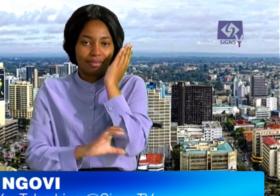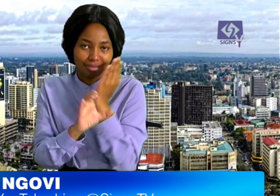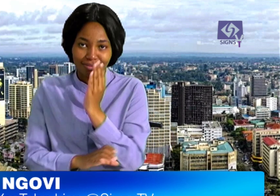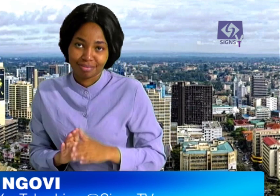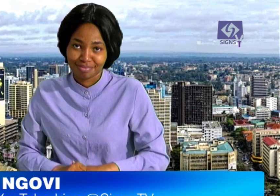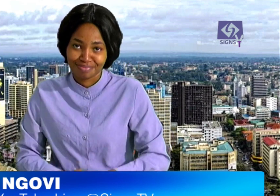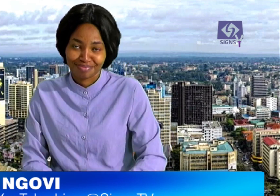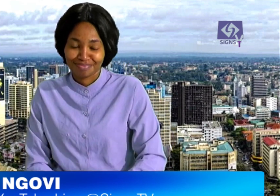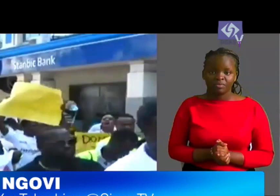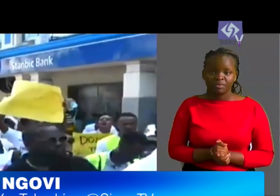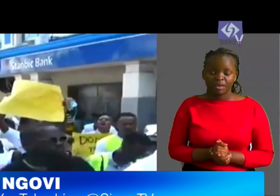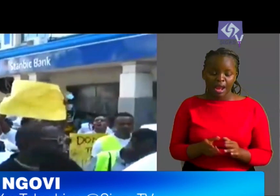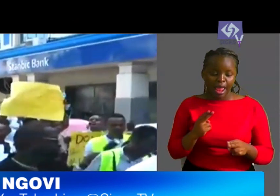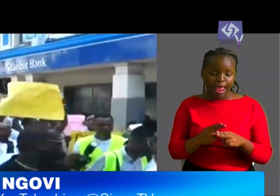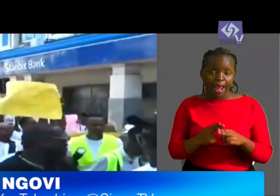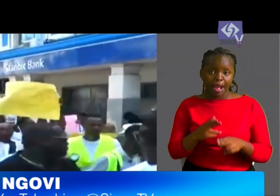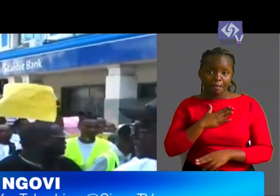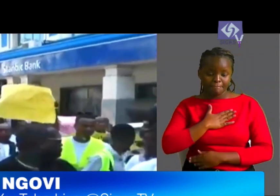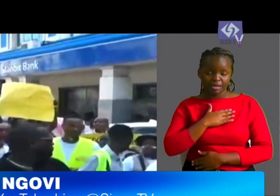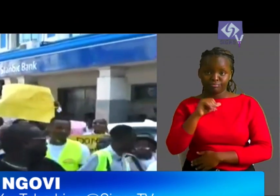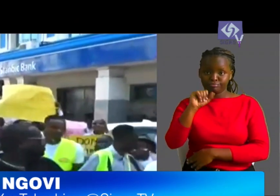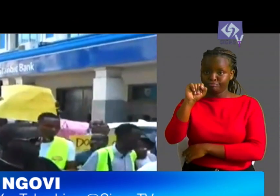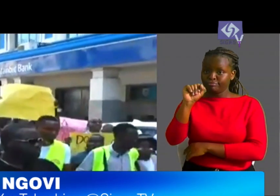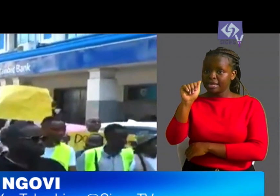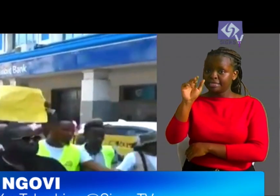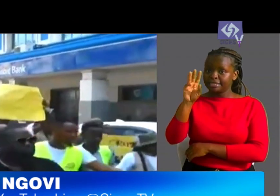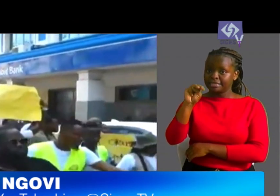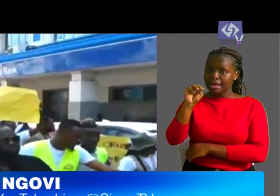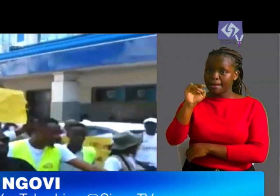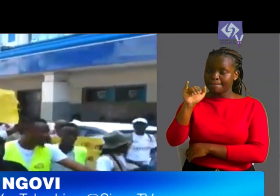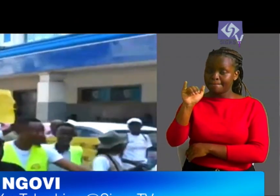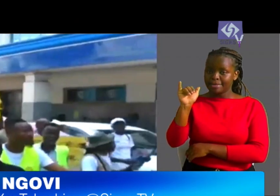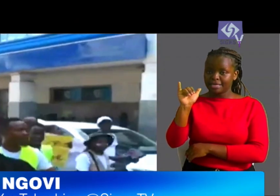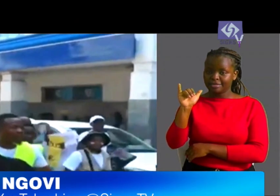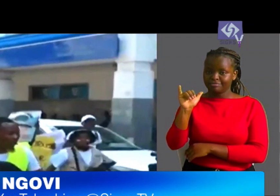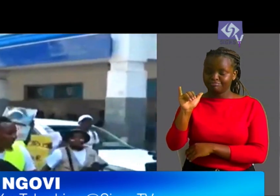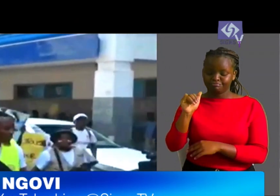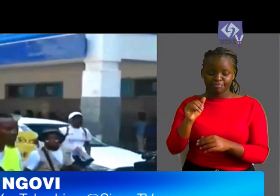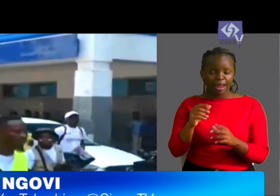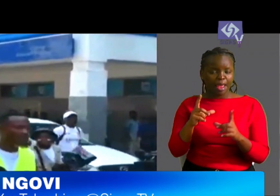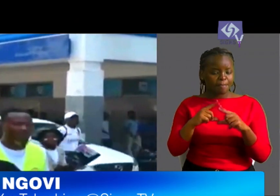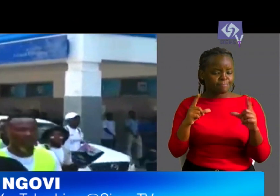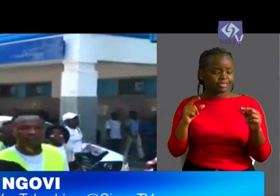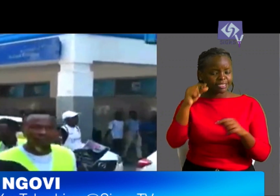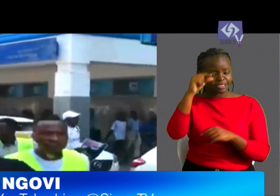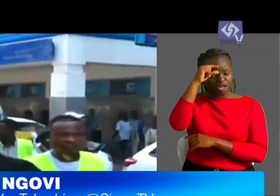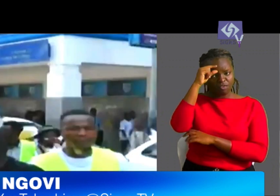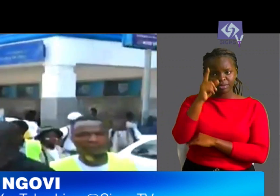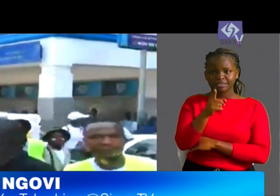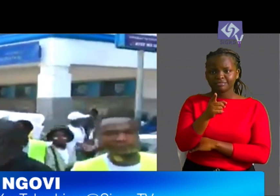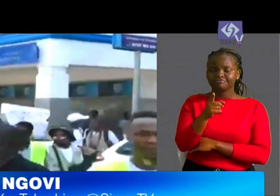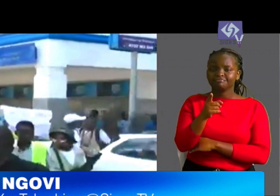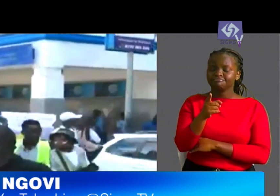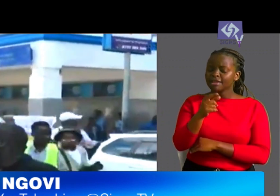countrywide. Waura toka Sauti ya Pwani FM. Ujumbe wangu kwa serikali ya Kenya ni kwamba